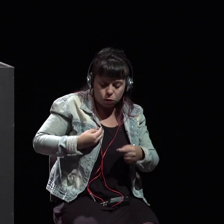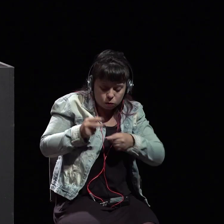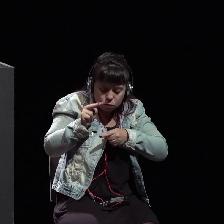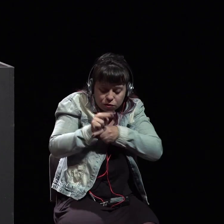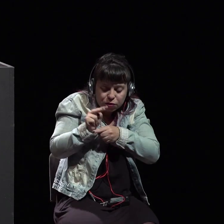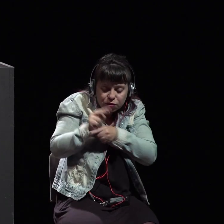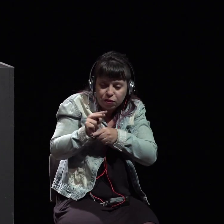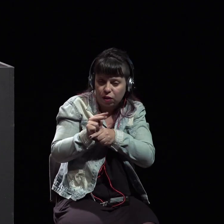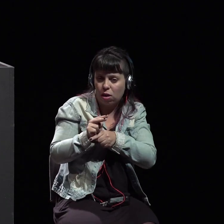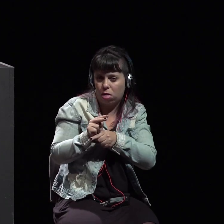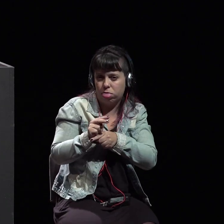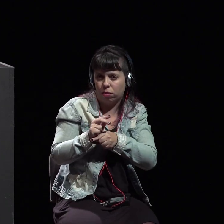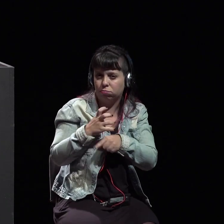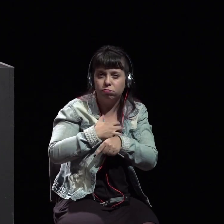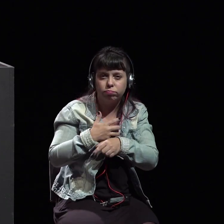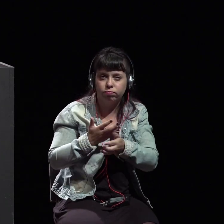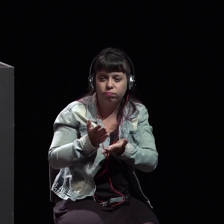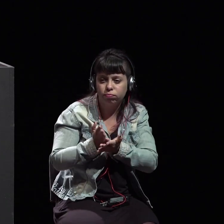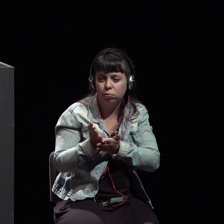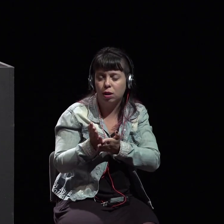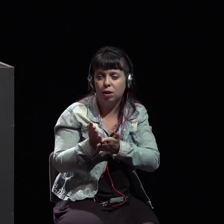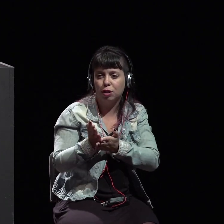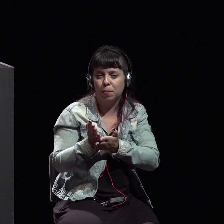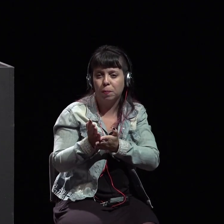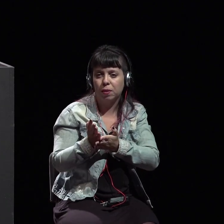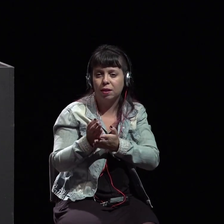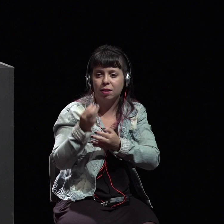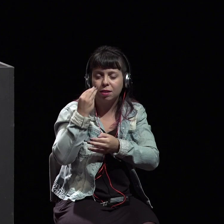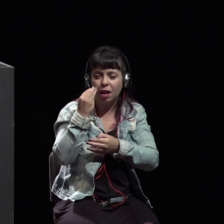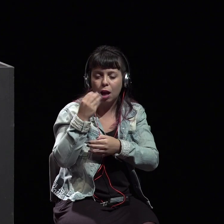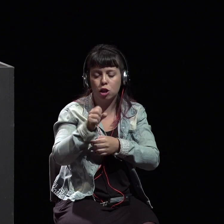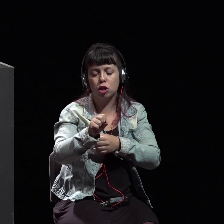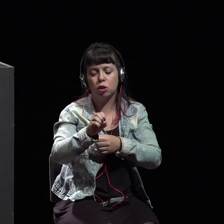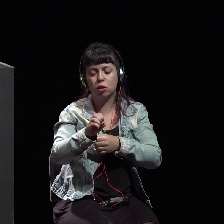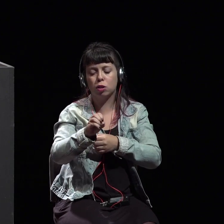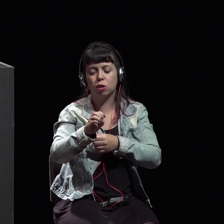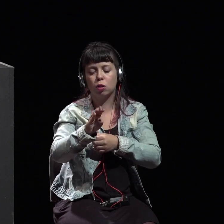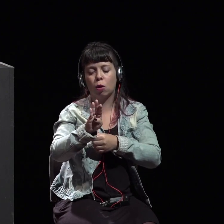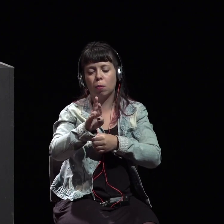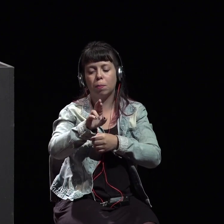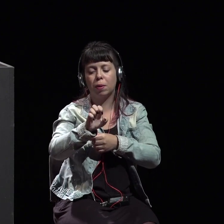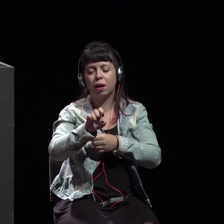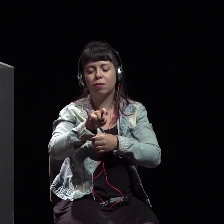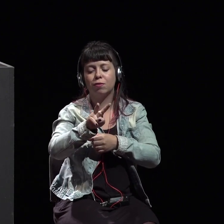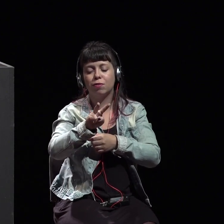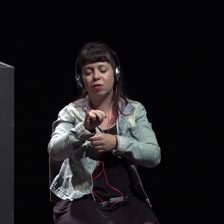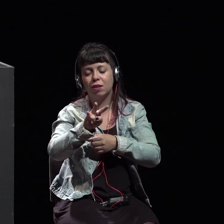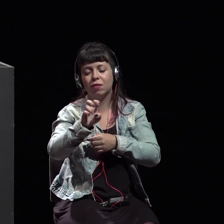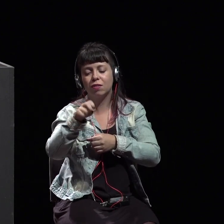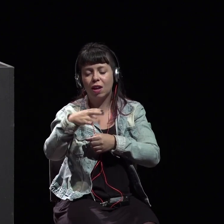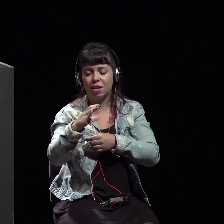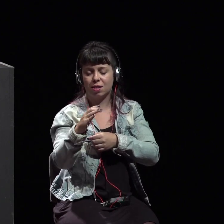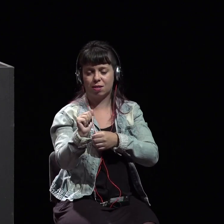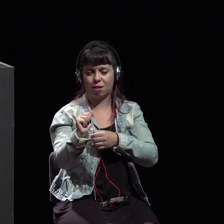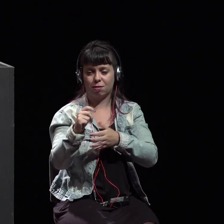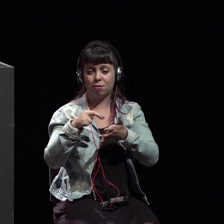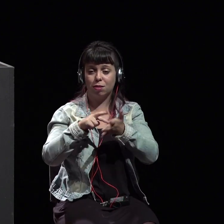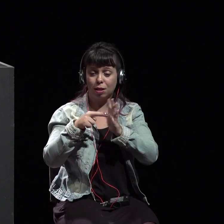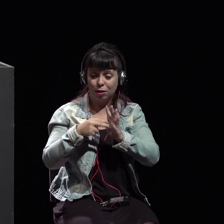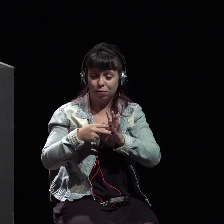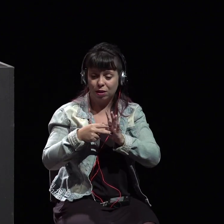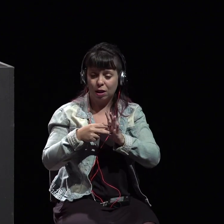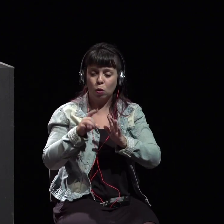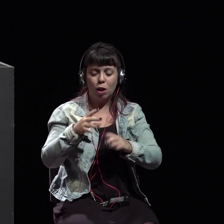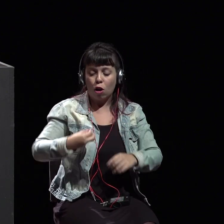Visner defines survivance as an active sense of presence, the continuance of Native stories, not a mere reaction or survivable